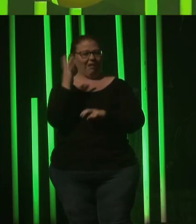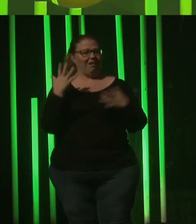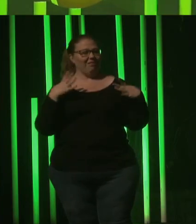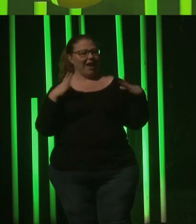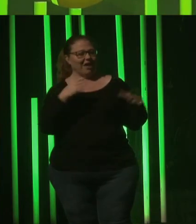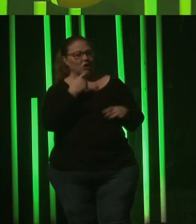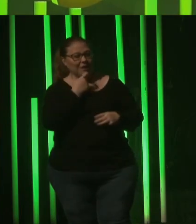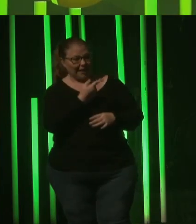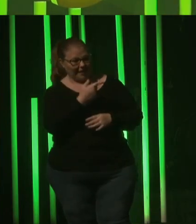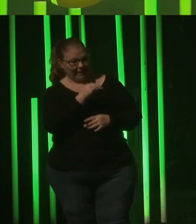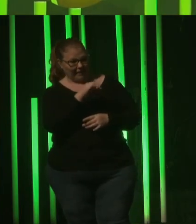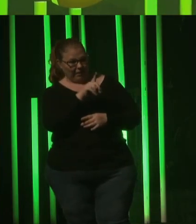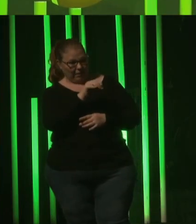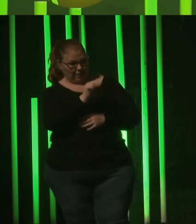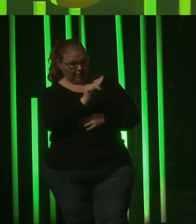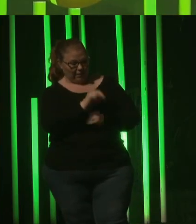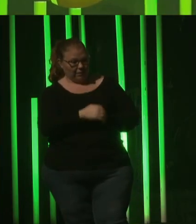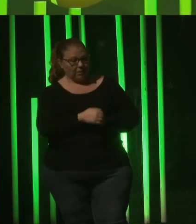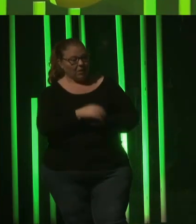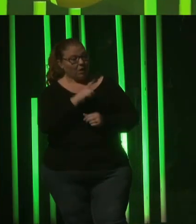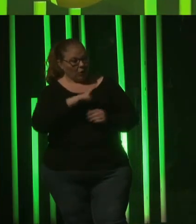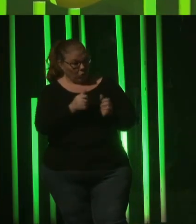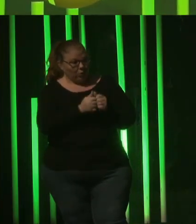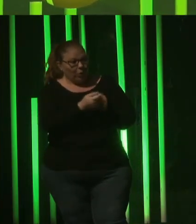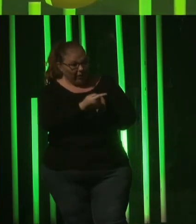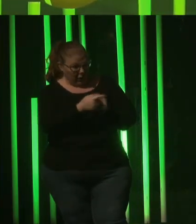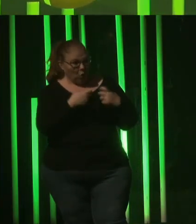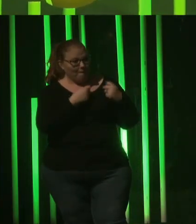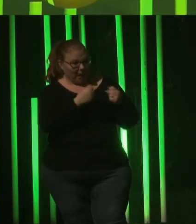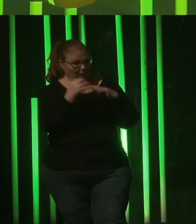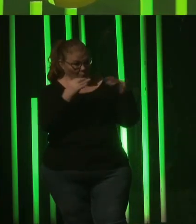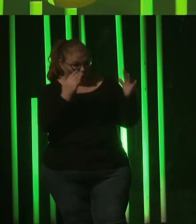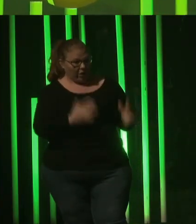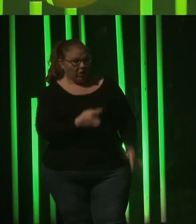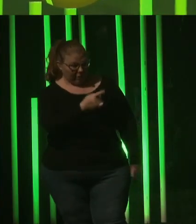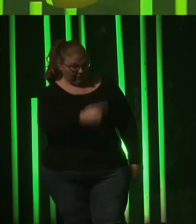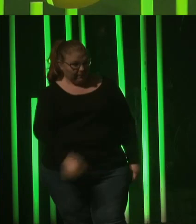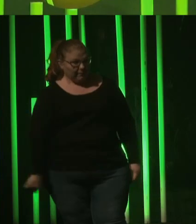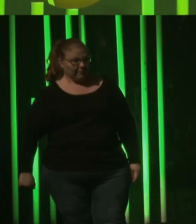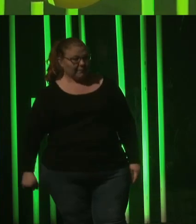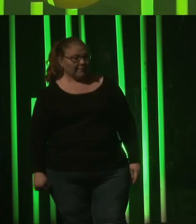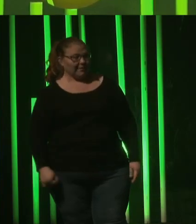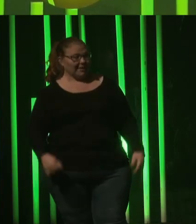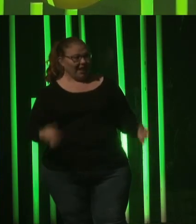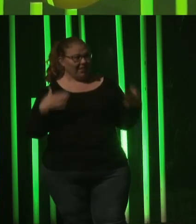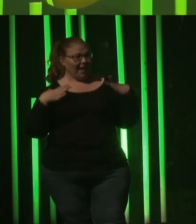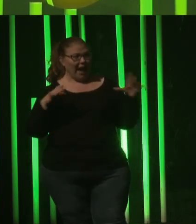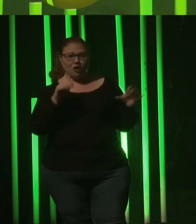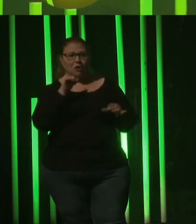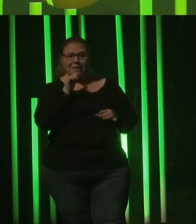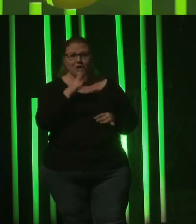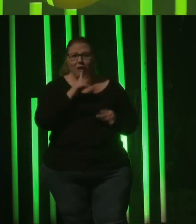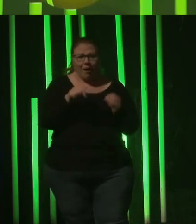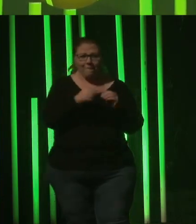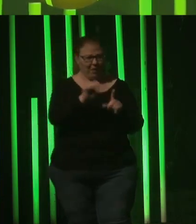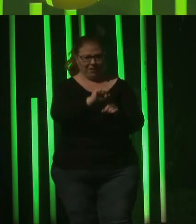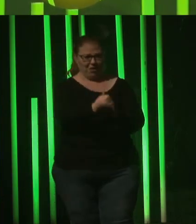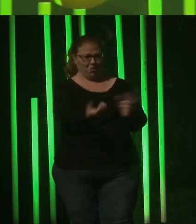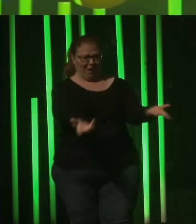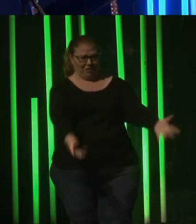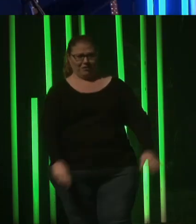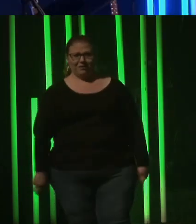to Gideon, the Lord is with you, mighty warrior. The angel did not talk about his